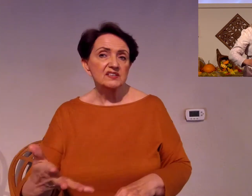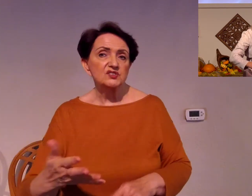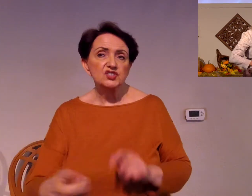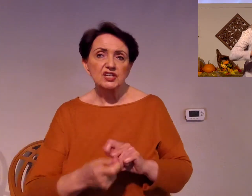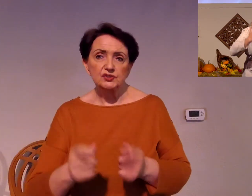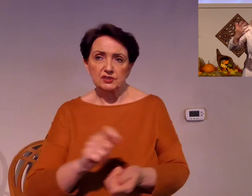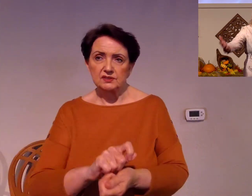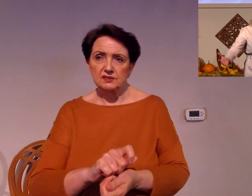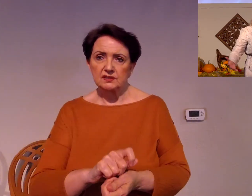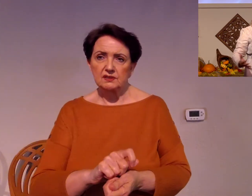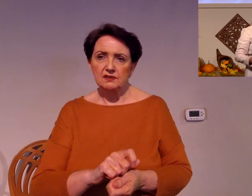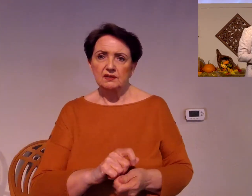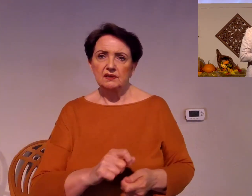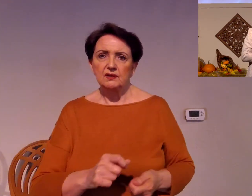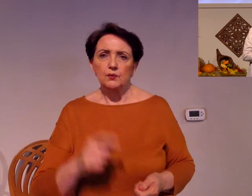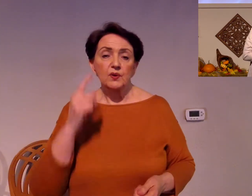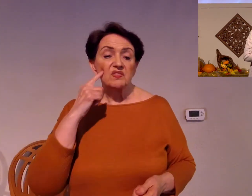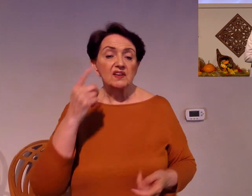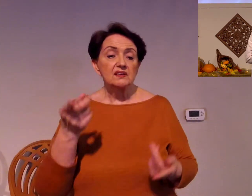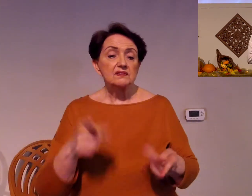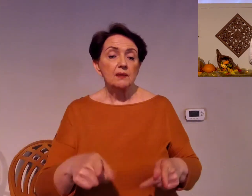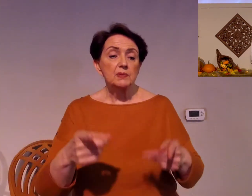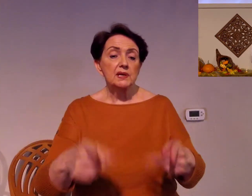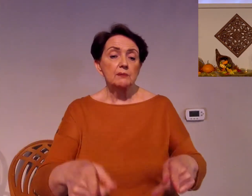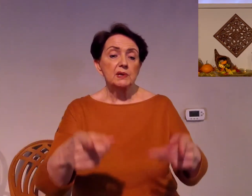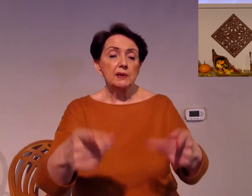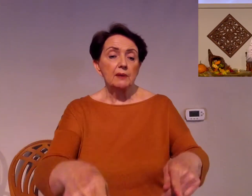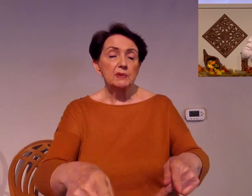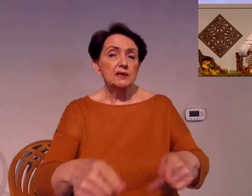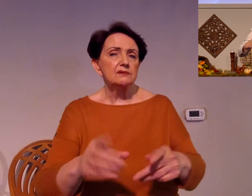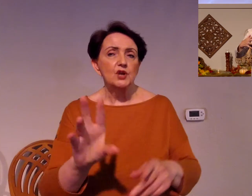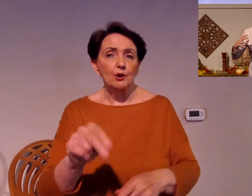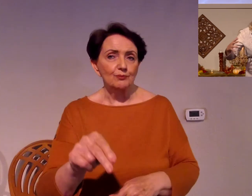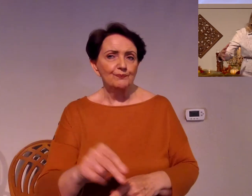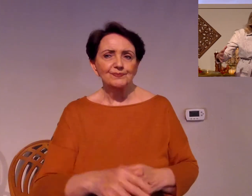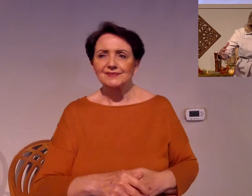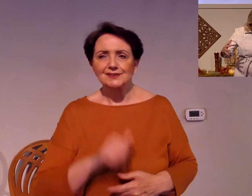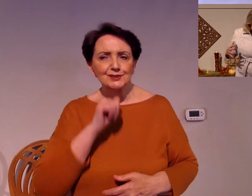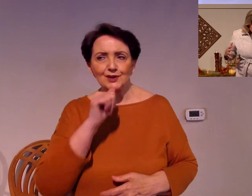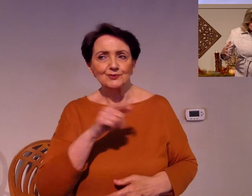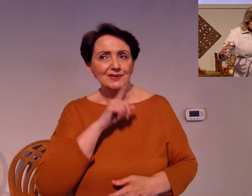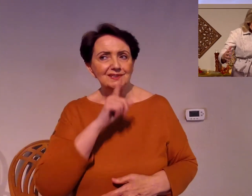No, we can bring Einstein time into our life.